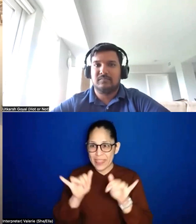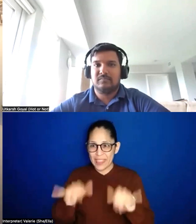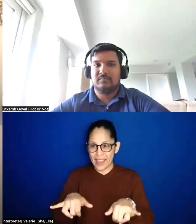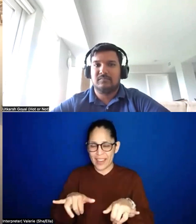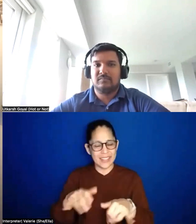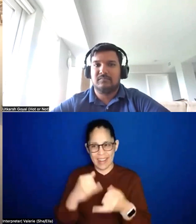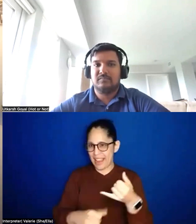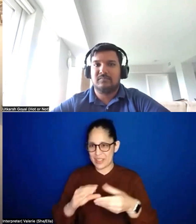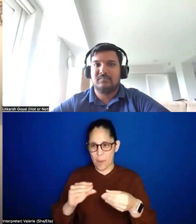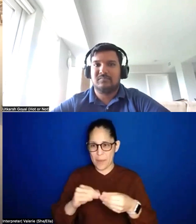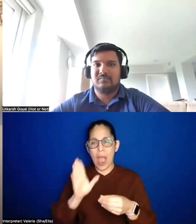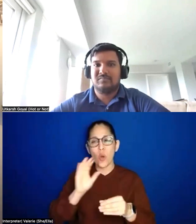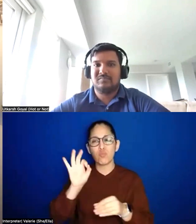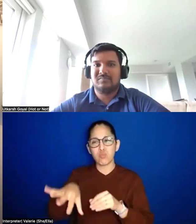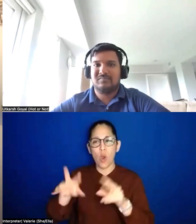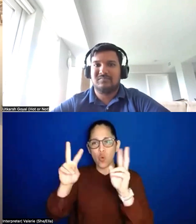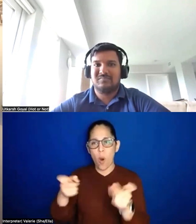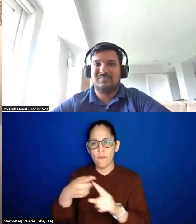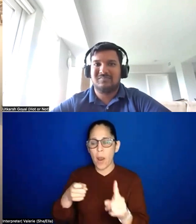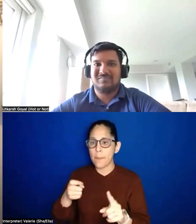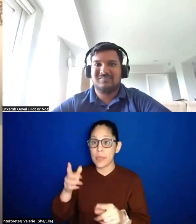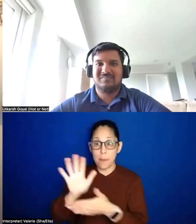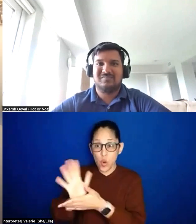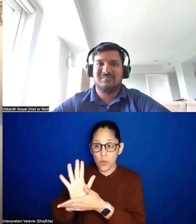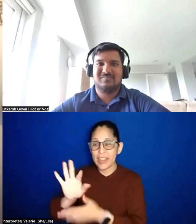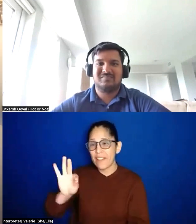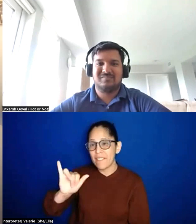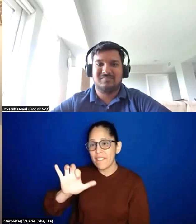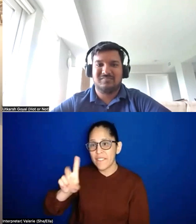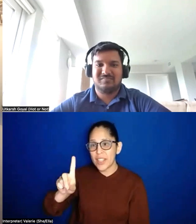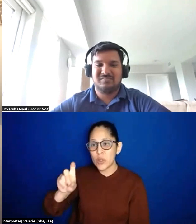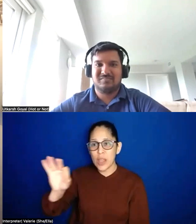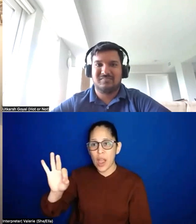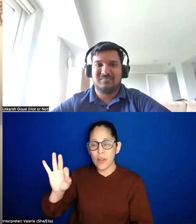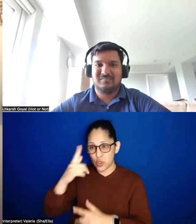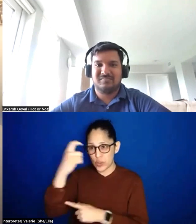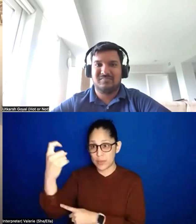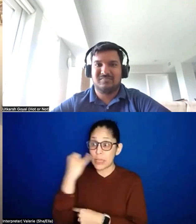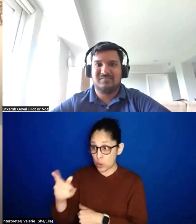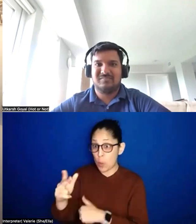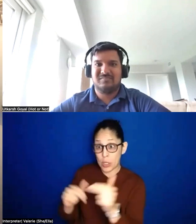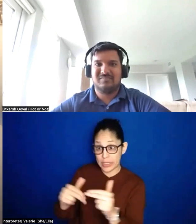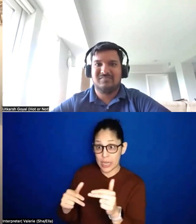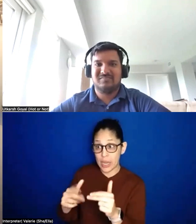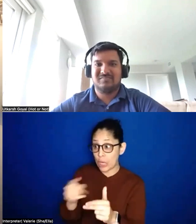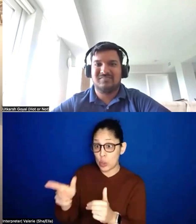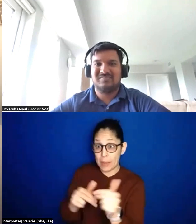just leave you a quote from Field of Dreams, the movie. If you build it, and I guess if you build it well, then they will